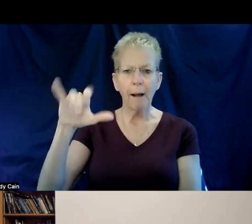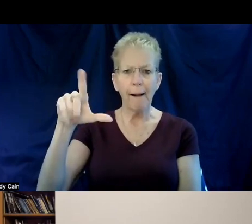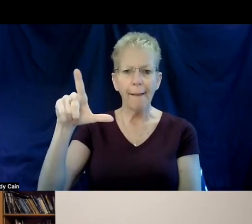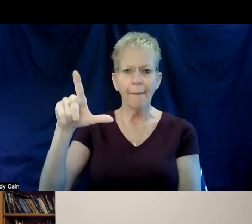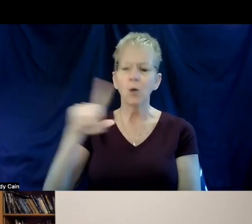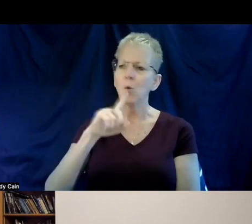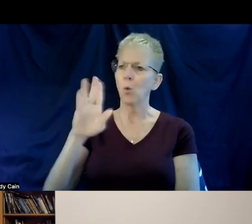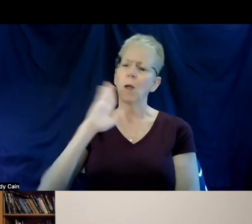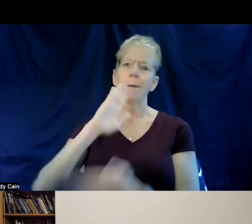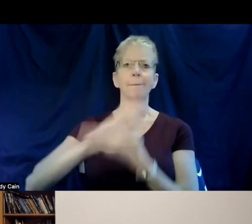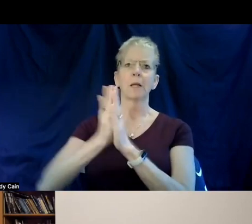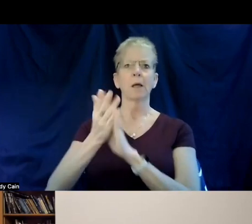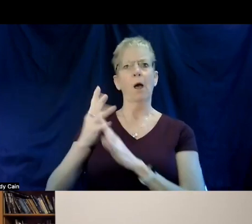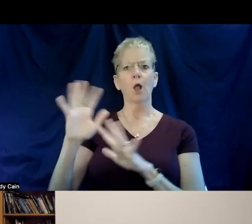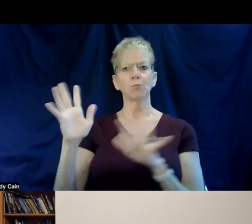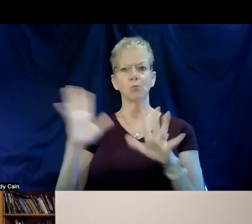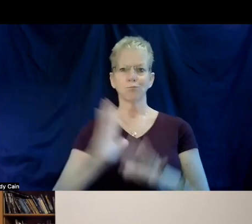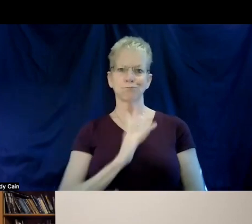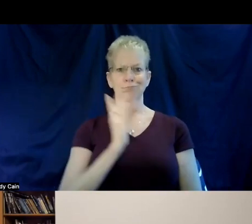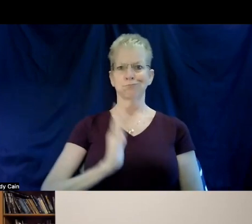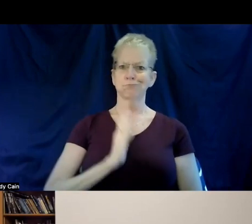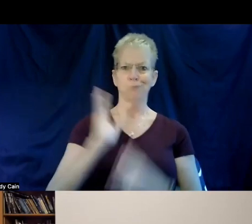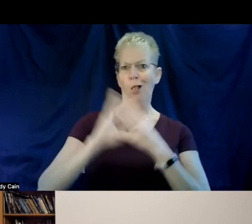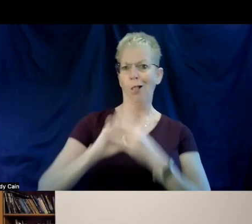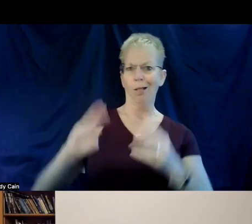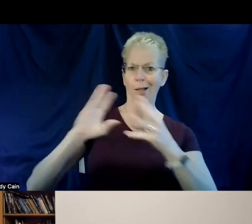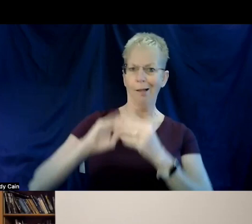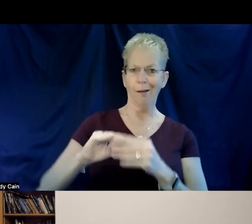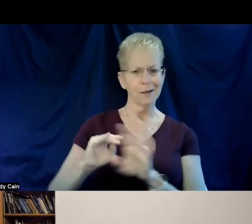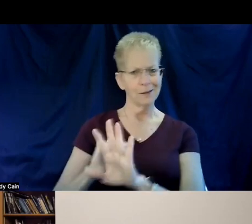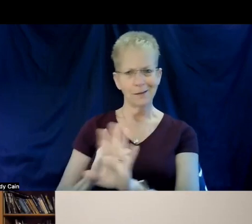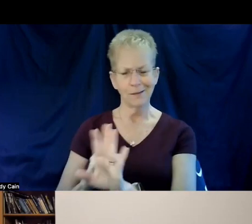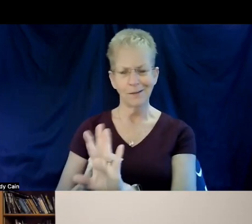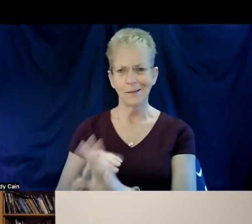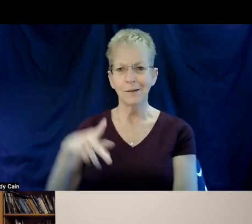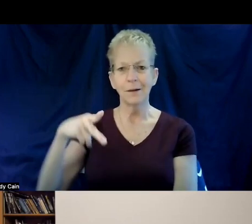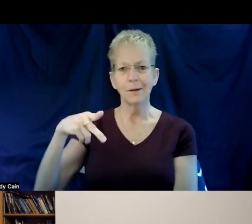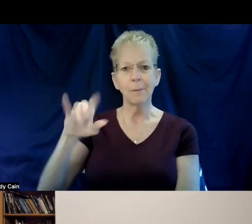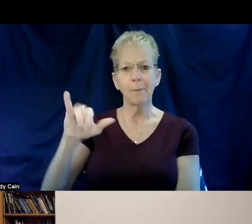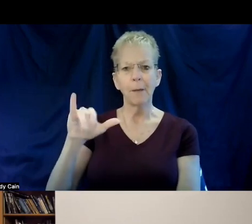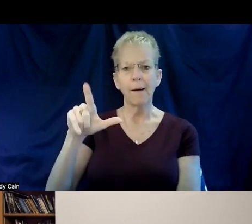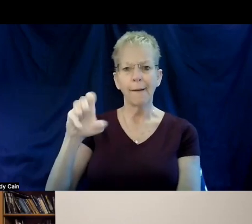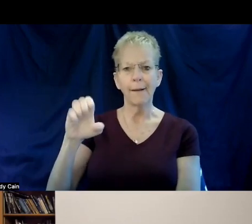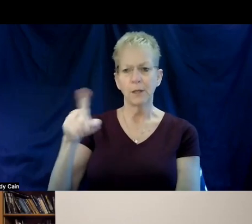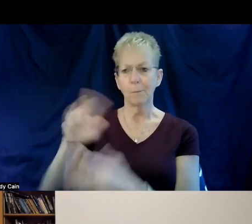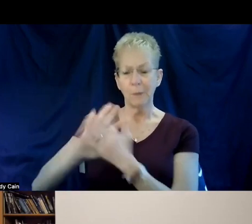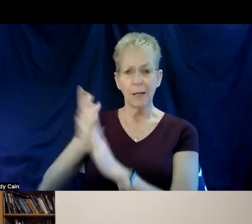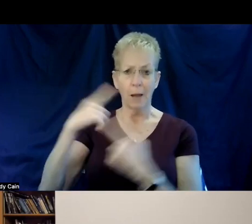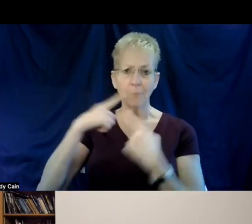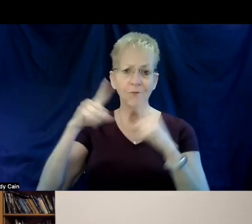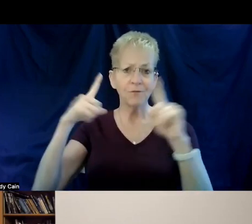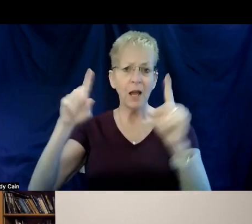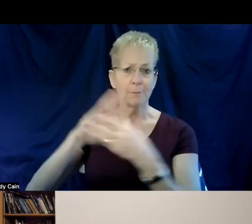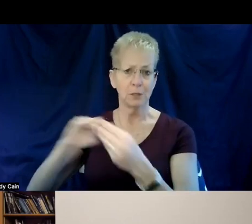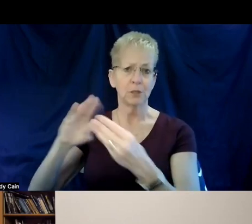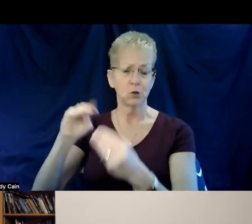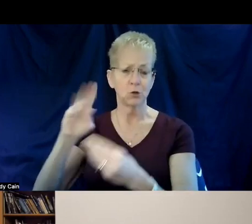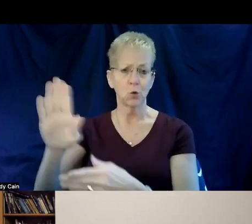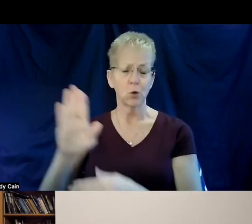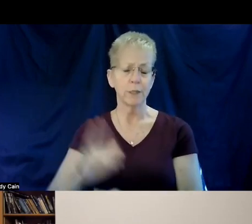death. And a lot of the pieces that Ernie Pyle wrote and became famous for, he thought were